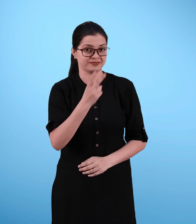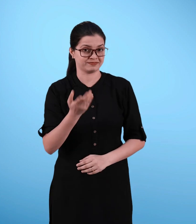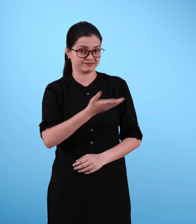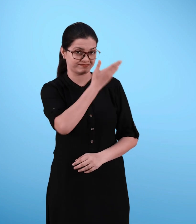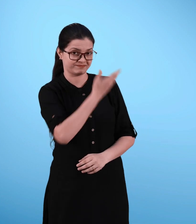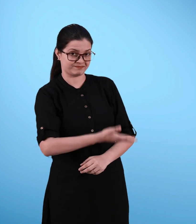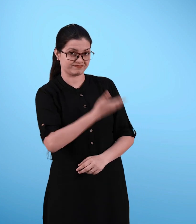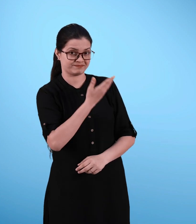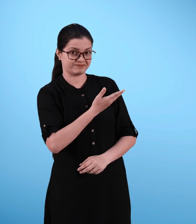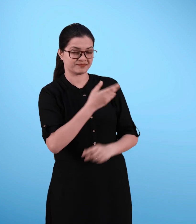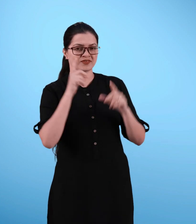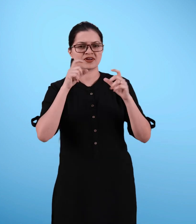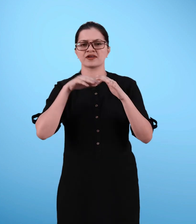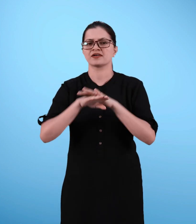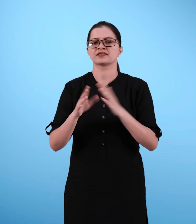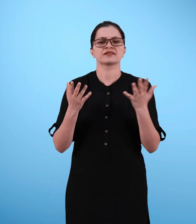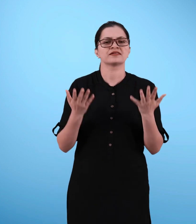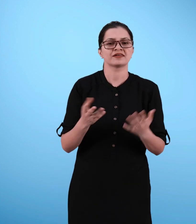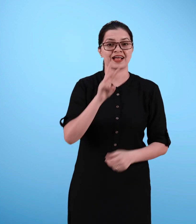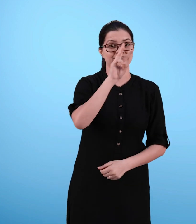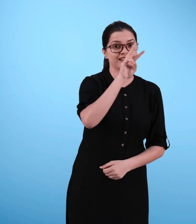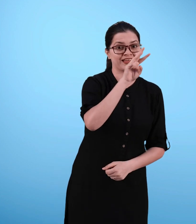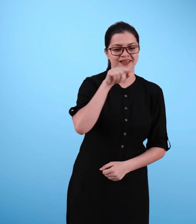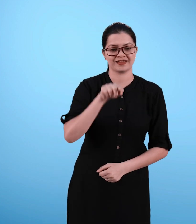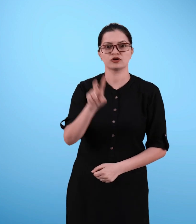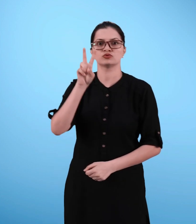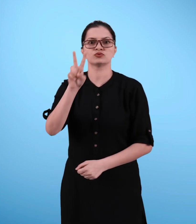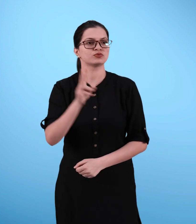As shown in figure As shown 3.2. in figure 3.2.